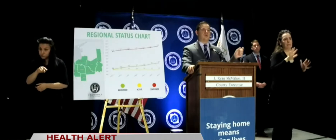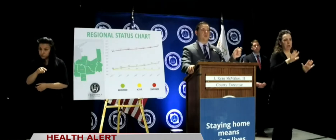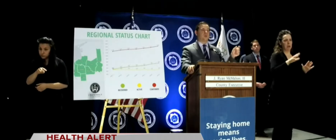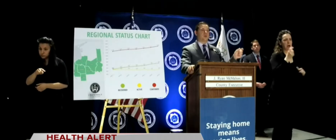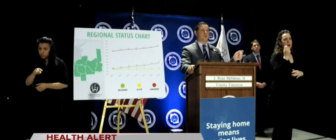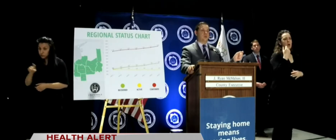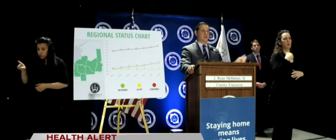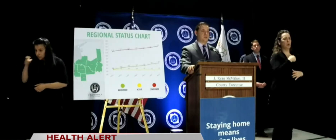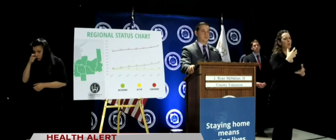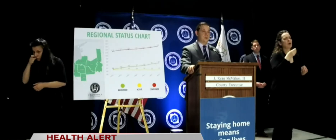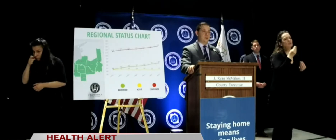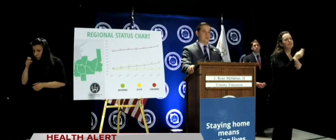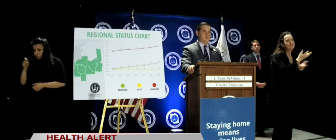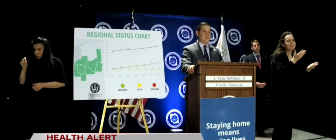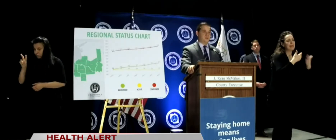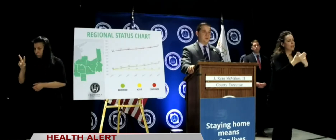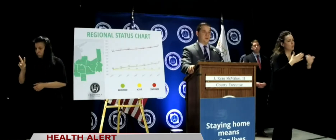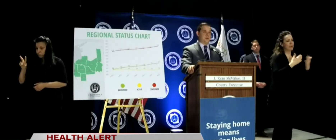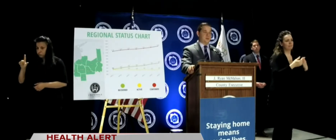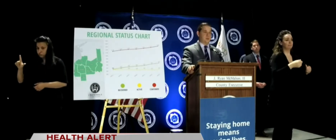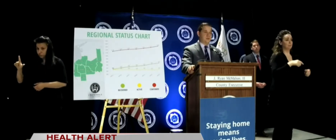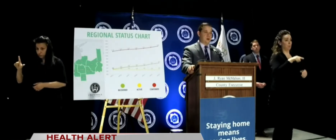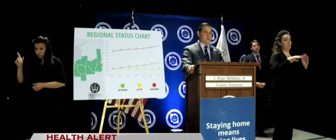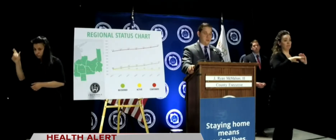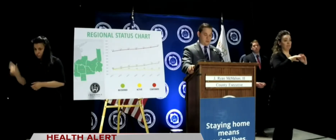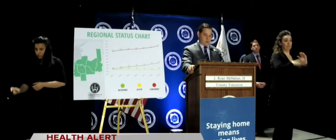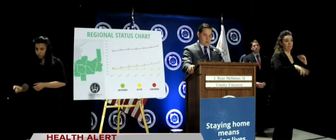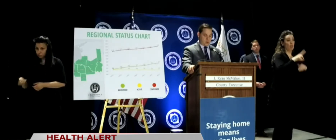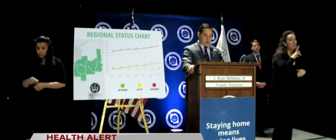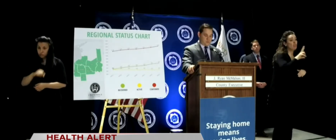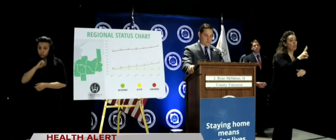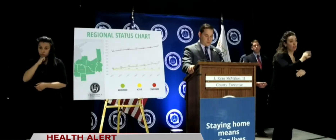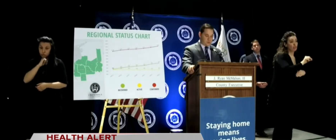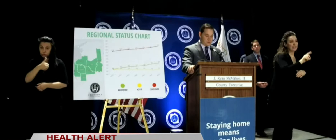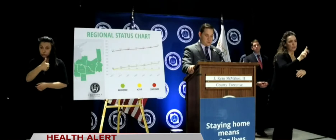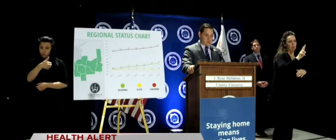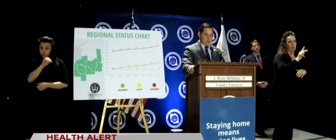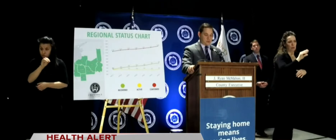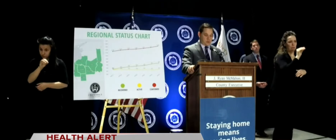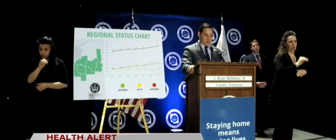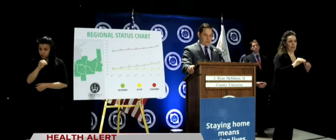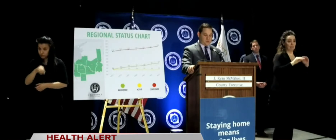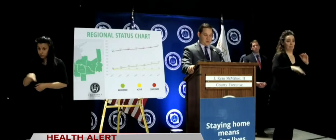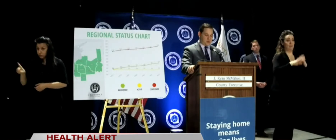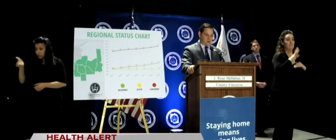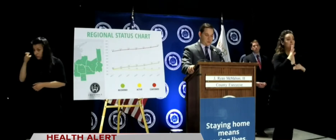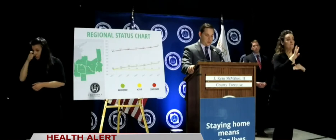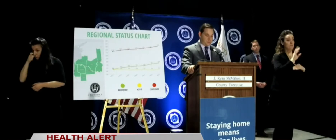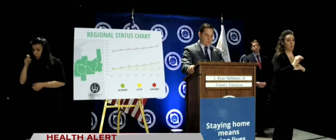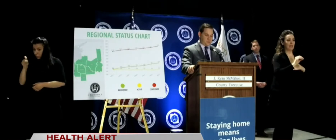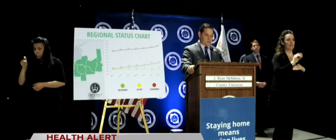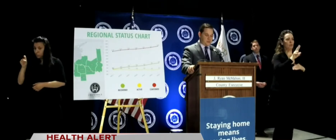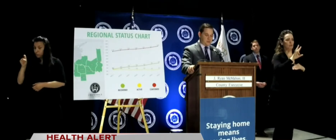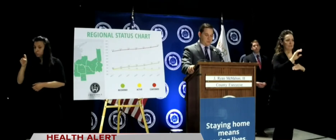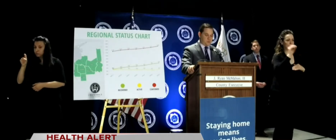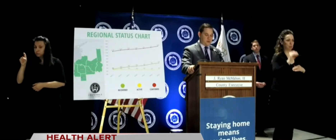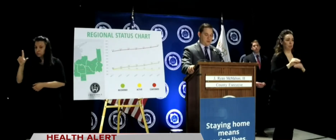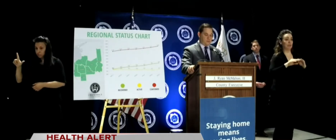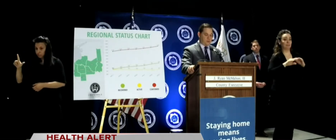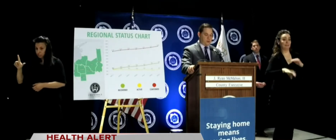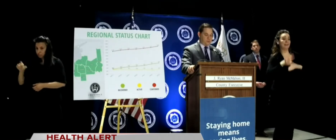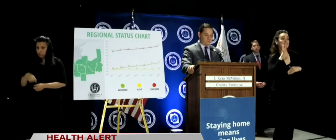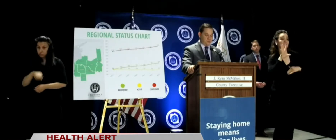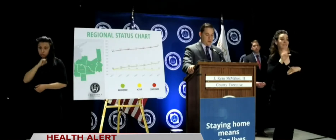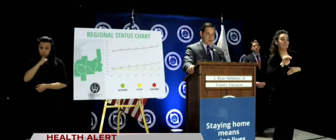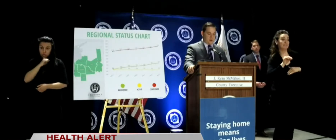in our vulnerable communities, specifically in some of our senior facilities. 23% are under 30, 37% are